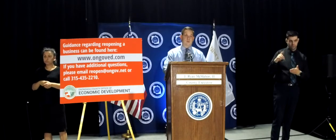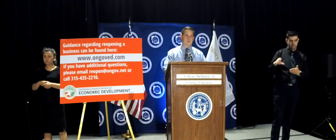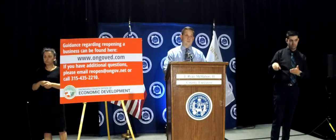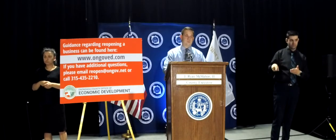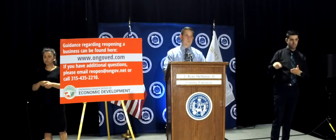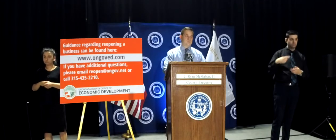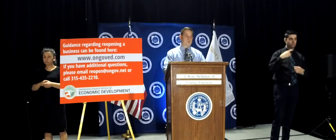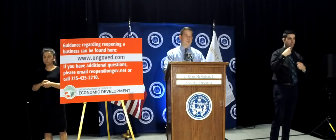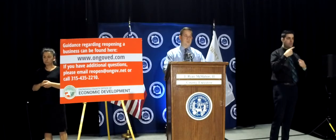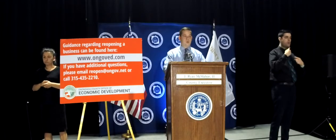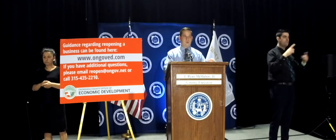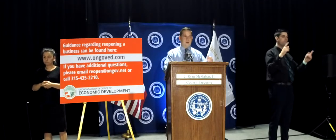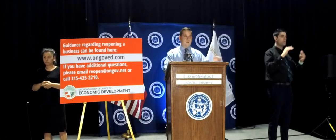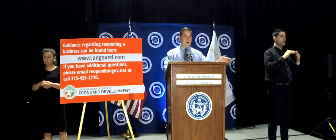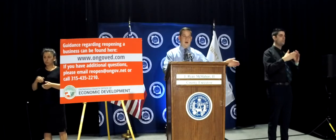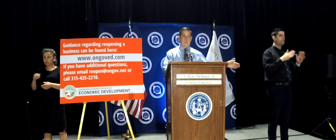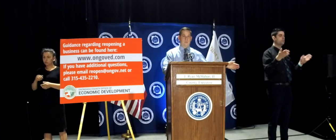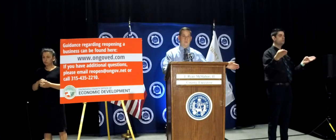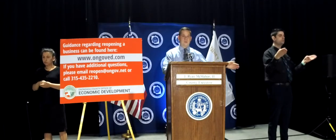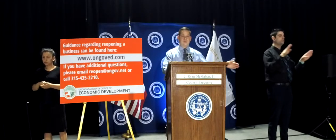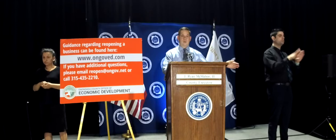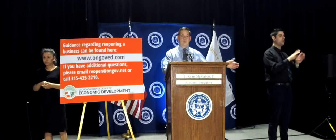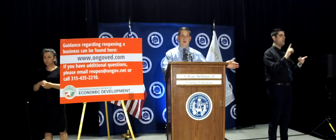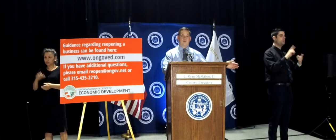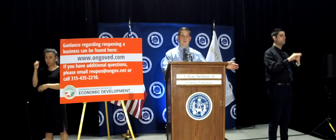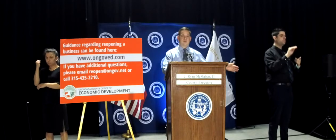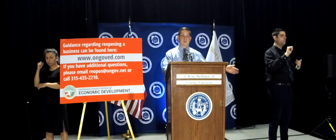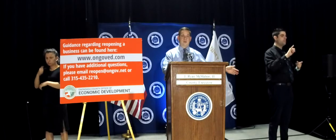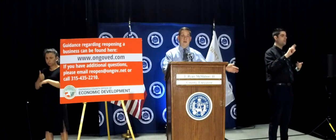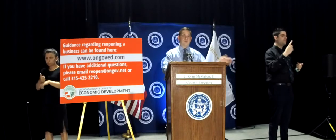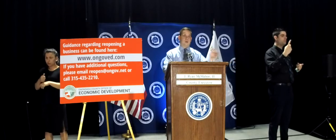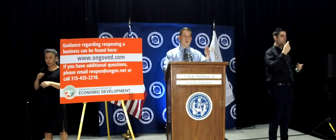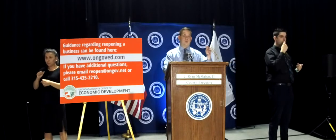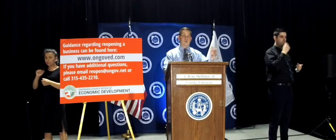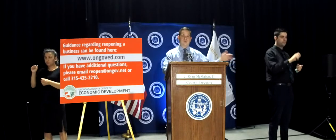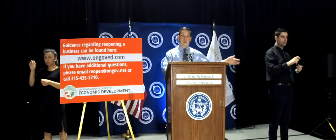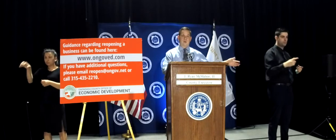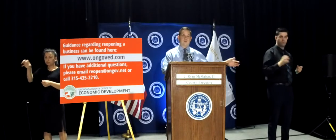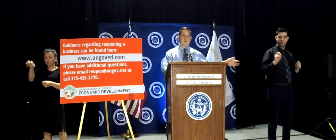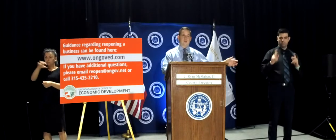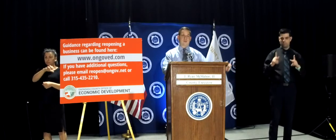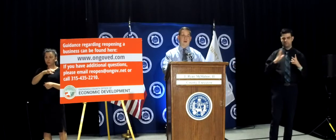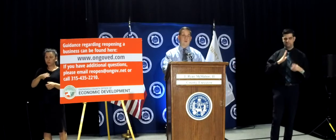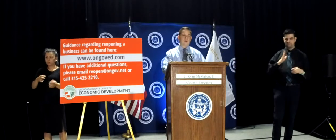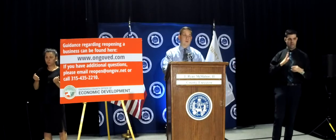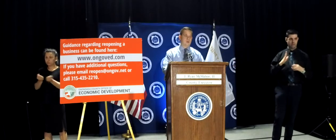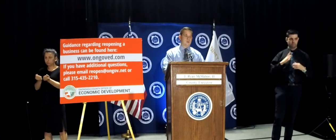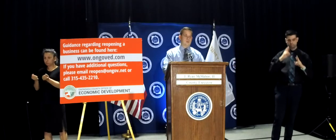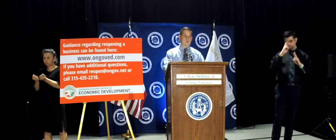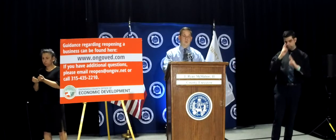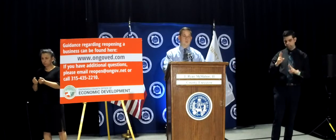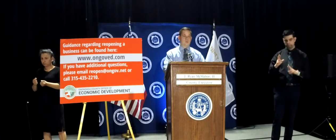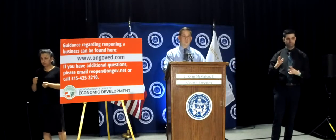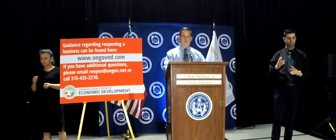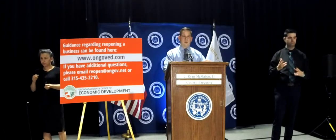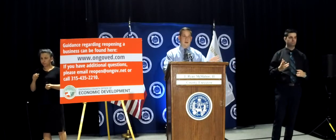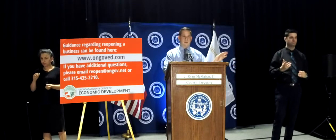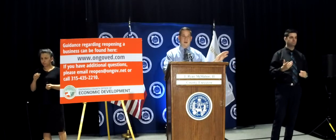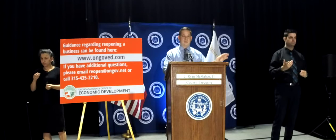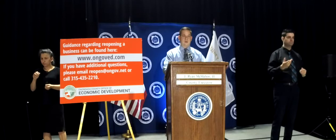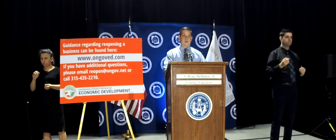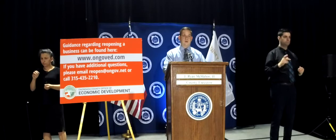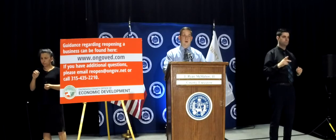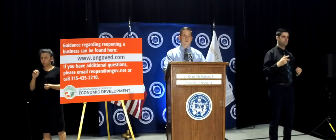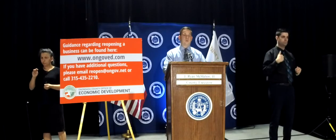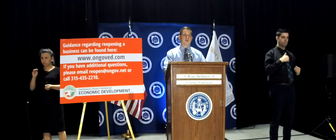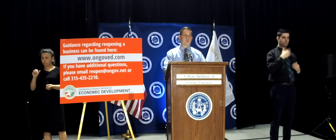until May 1st. There should be no debate about help with states and local governments through that period where you said we have to be shut down. There's no debate on